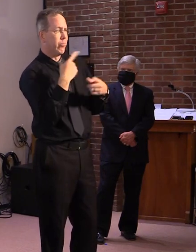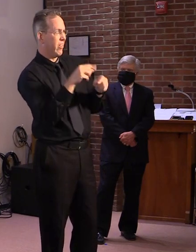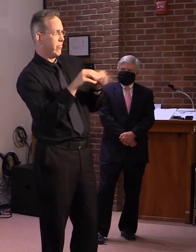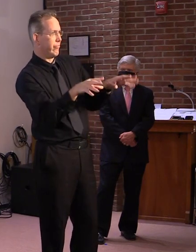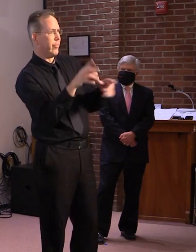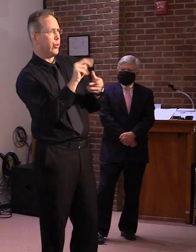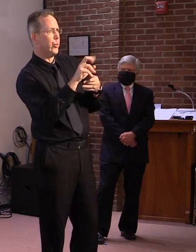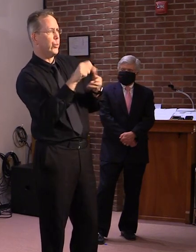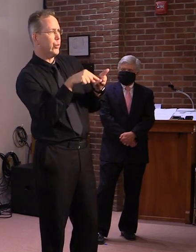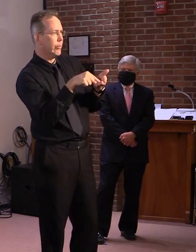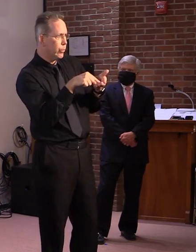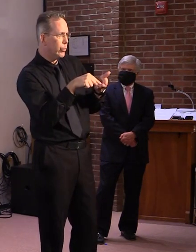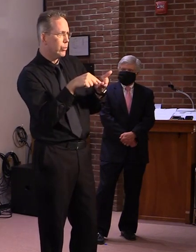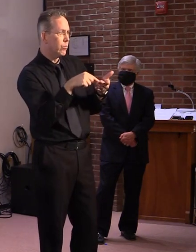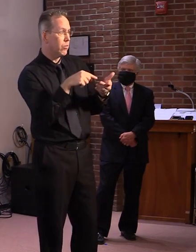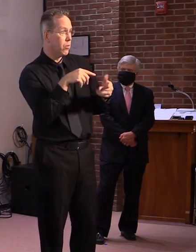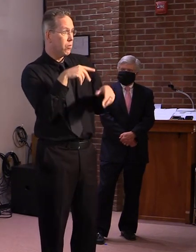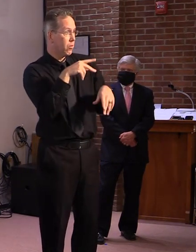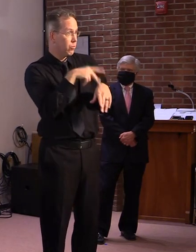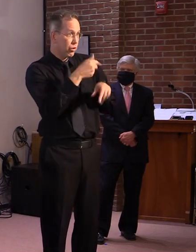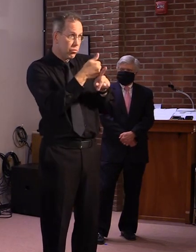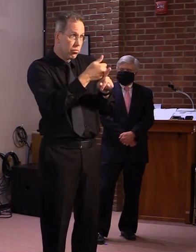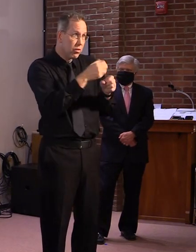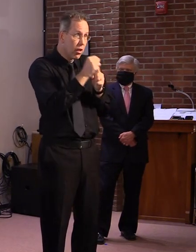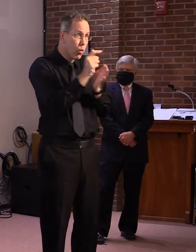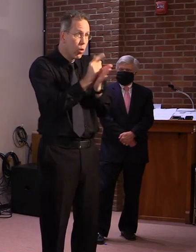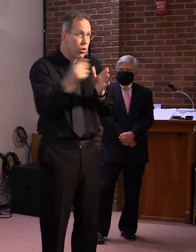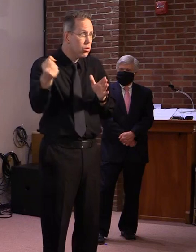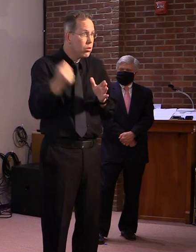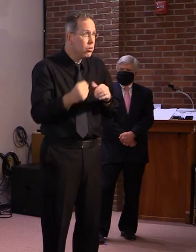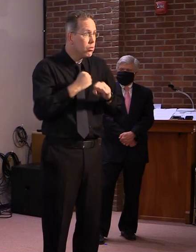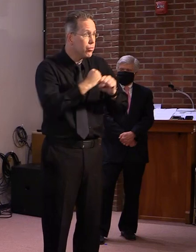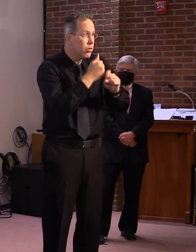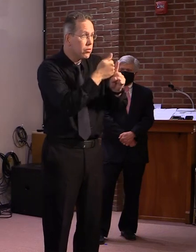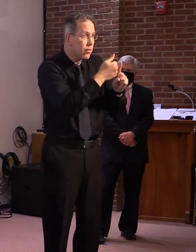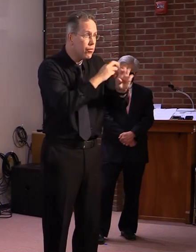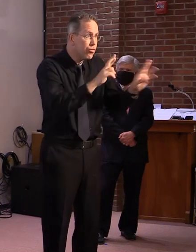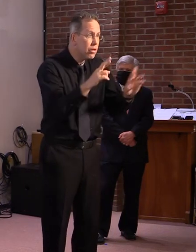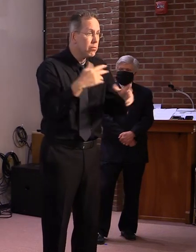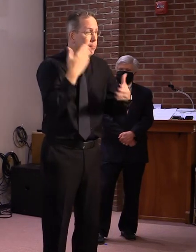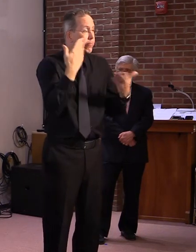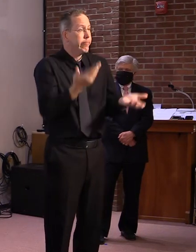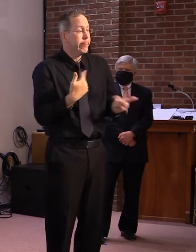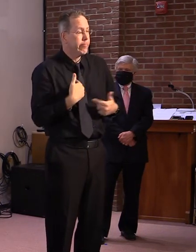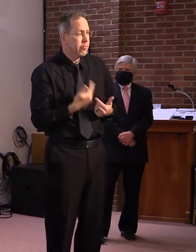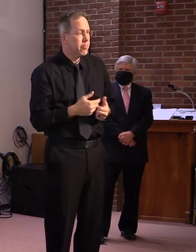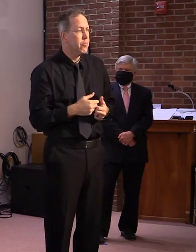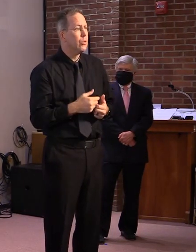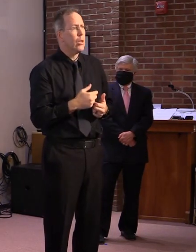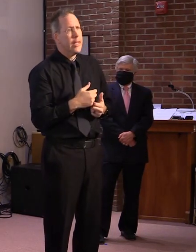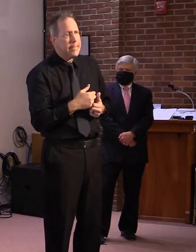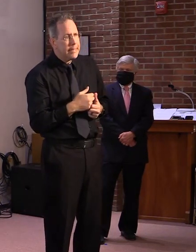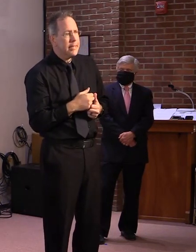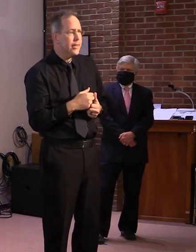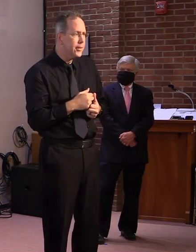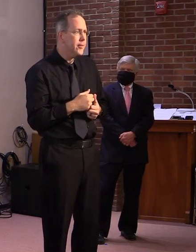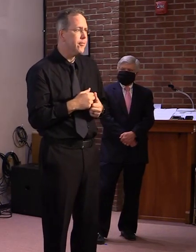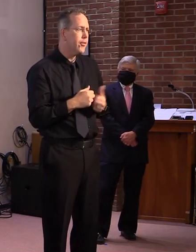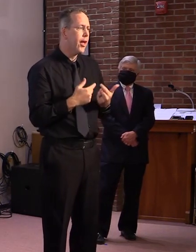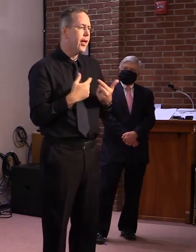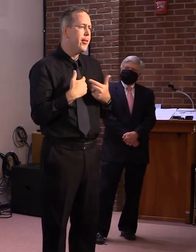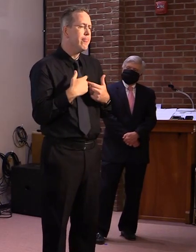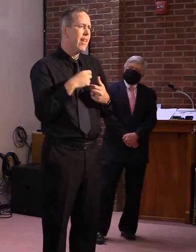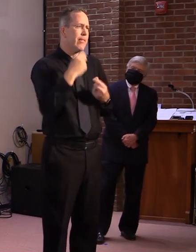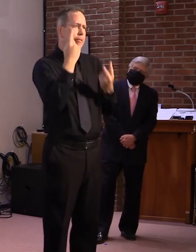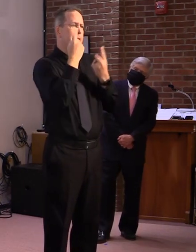I do question a bit when you have someone that is expressing their right to free